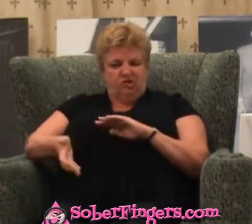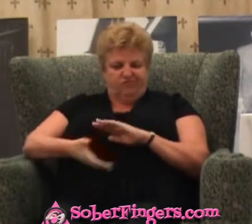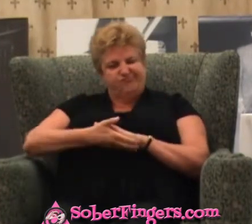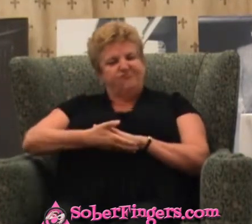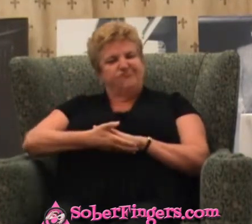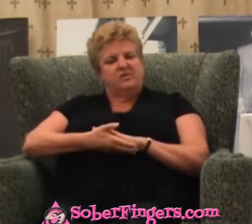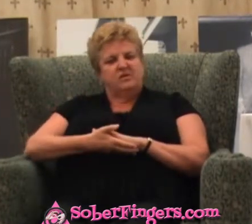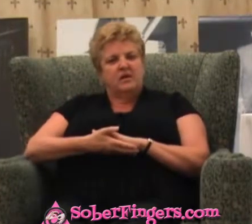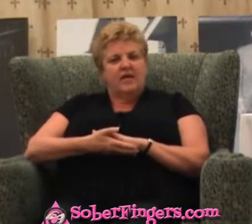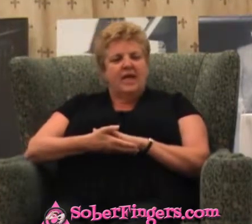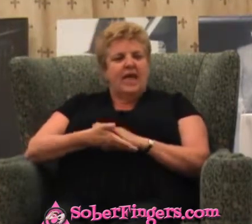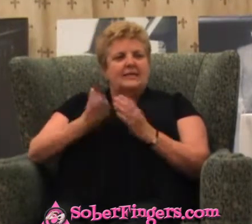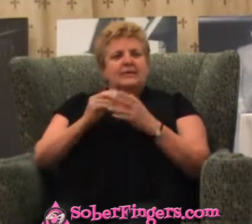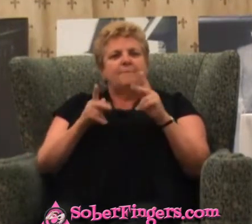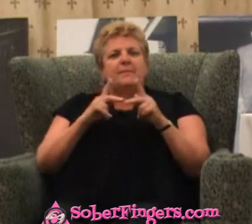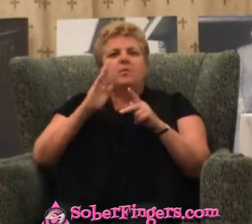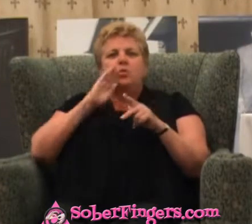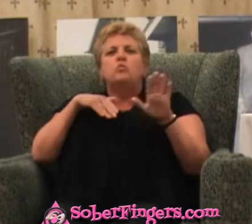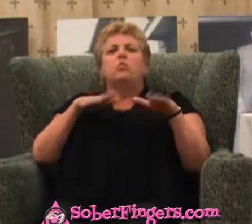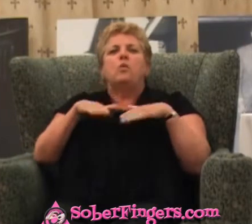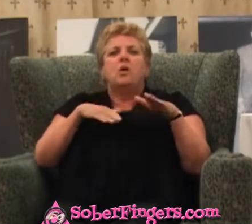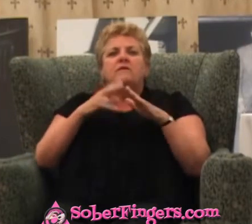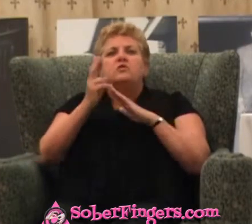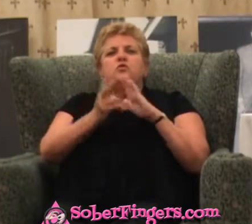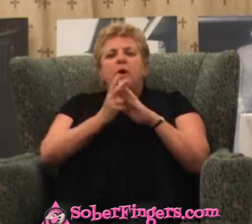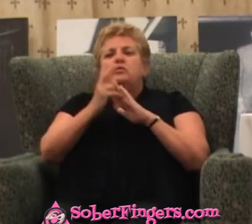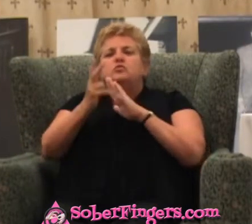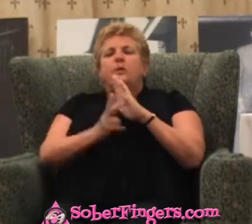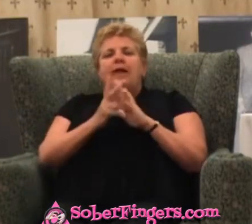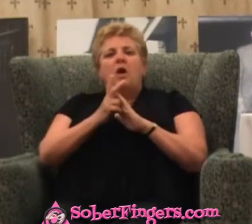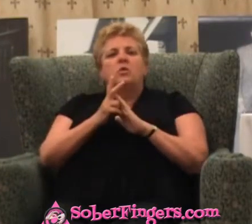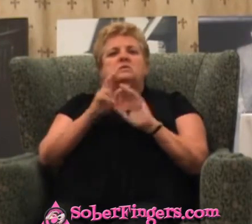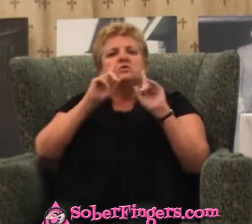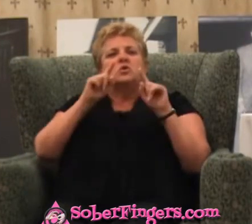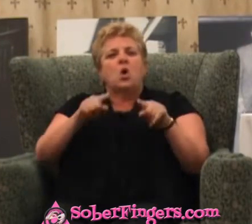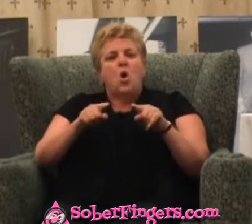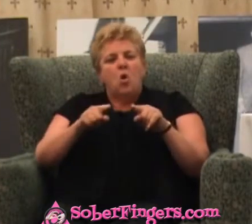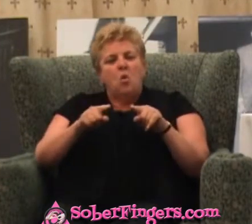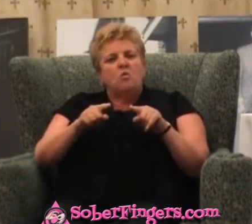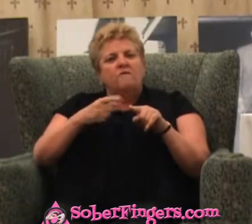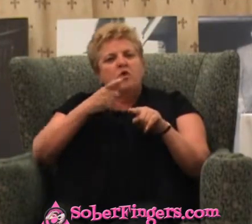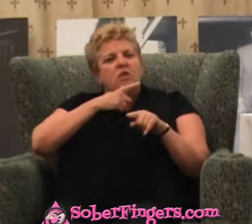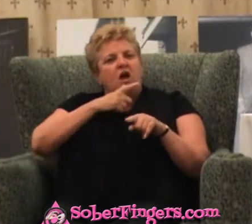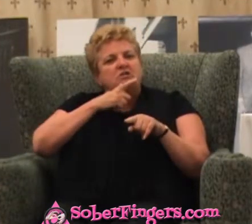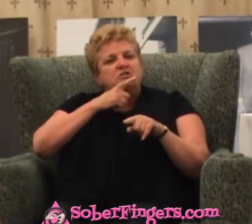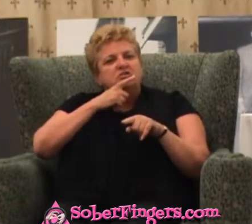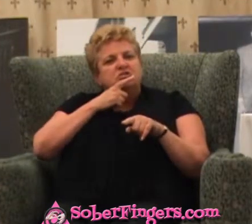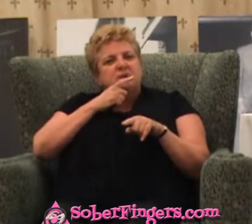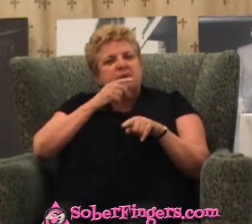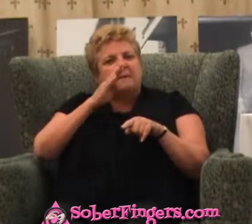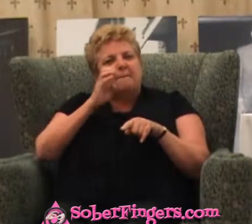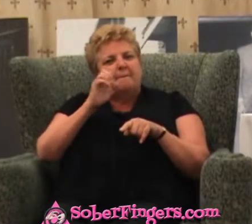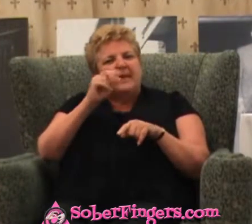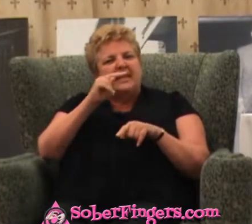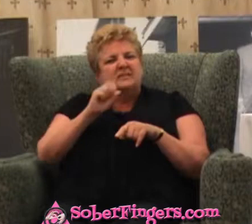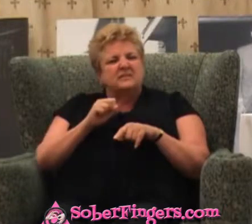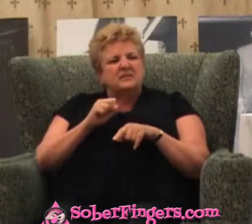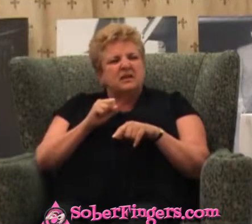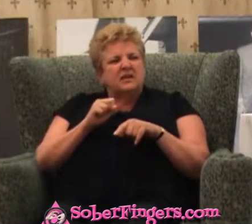them would walk 2 or 3 hours one way to get that bowl of beans for lunch. All bare walls. And I'm thinking, dear